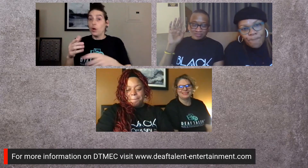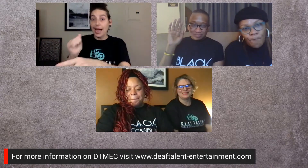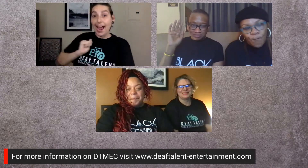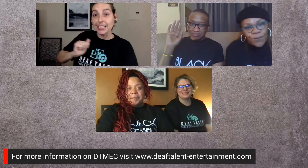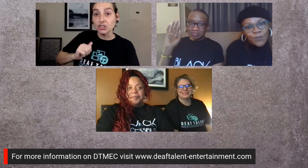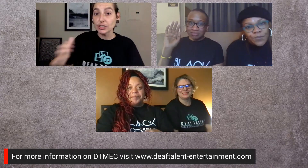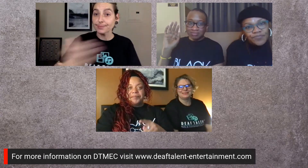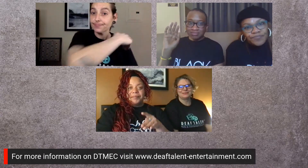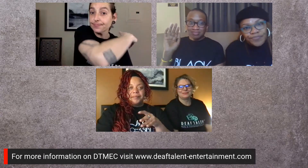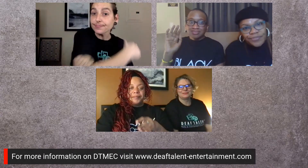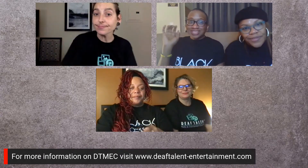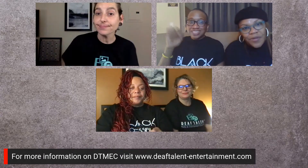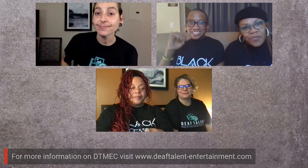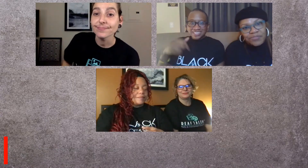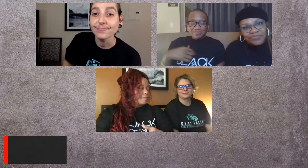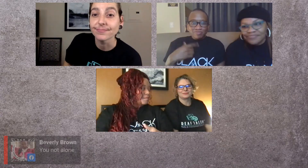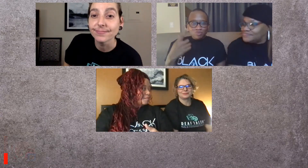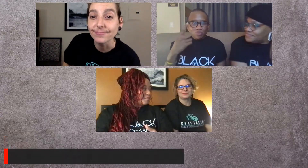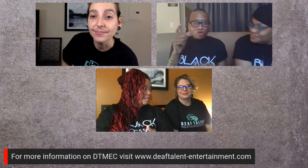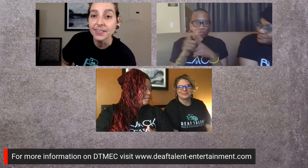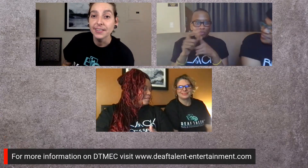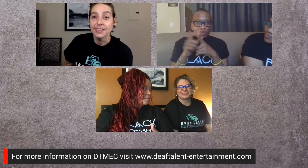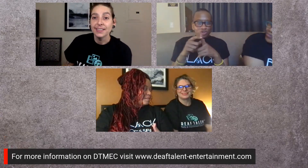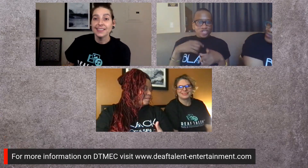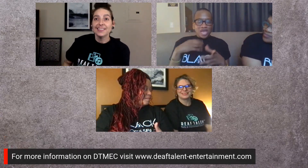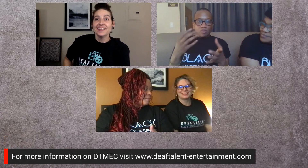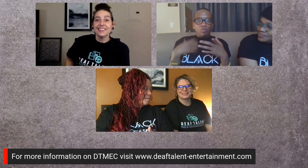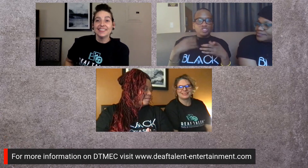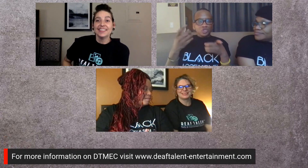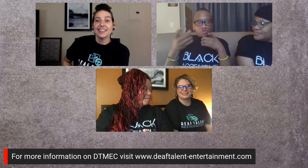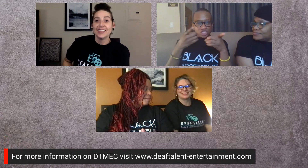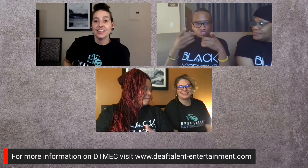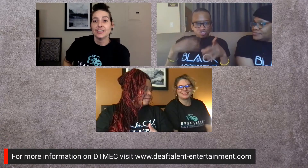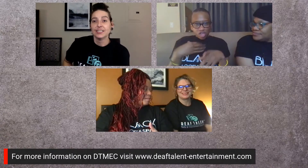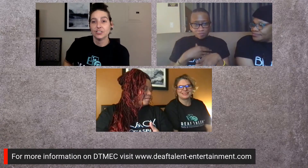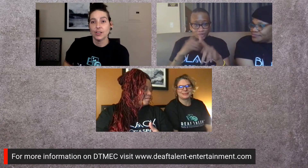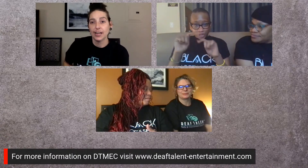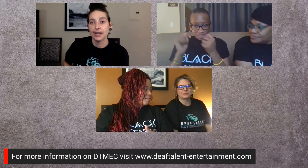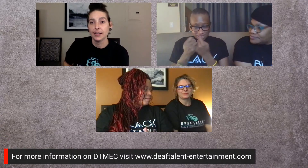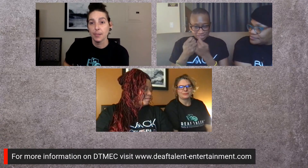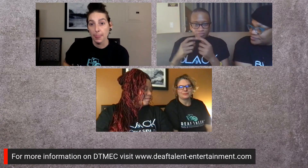I hope you enjoyed this. Oh, Adrian, yes.